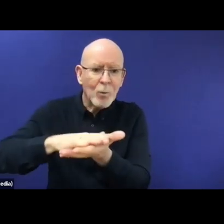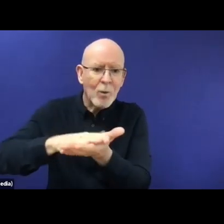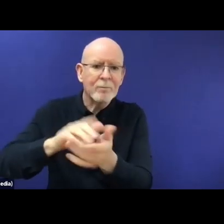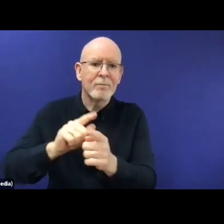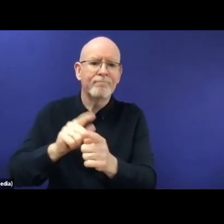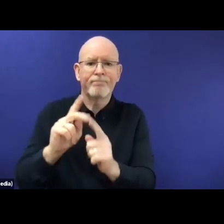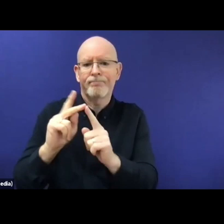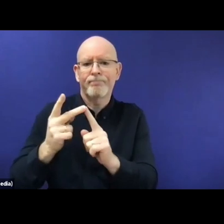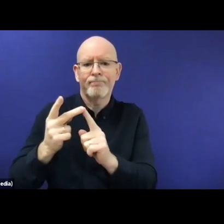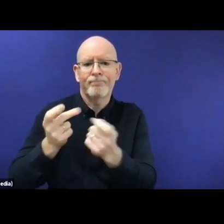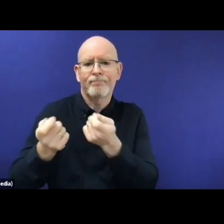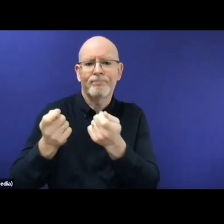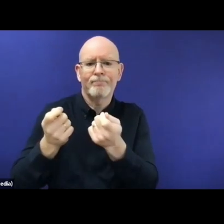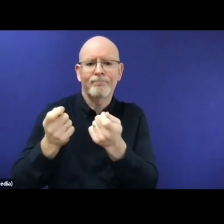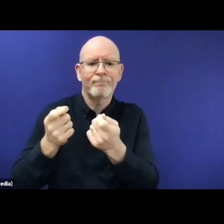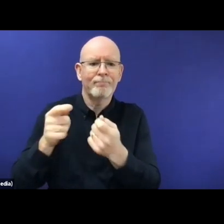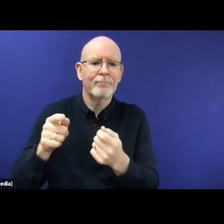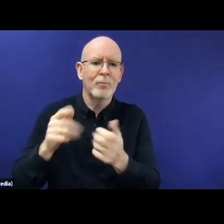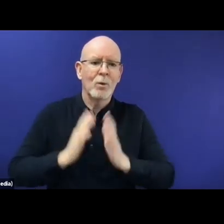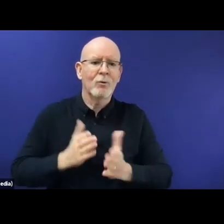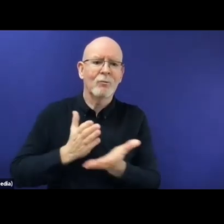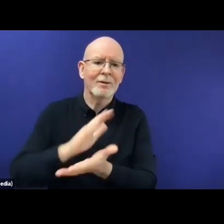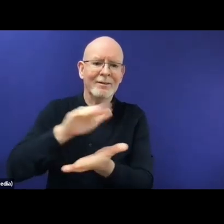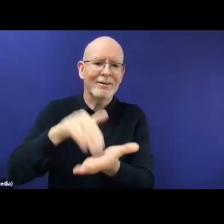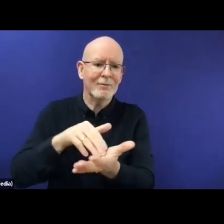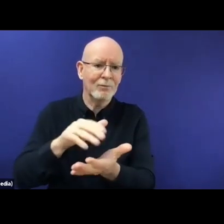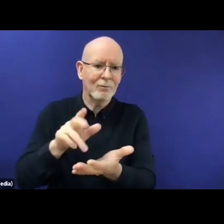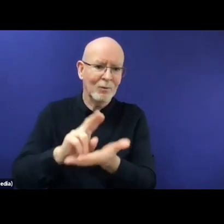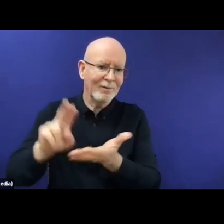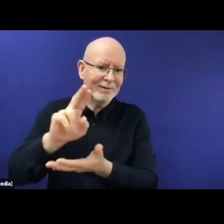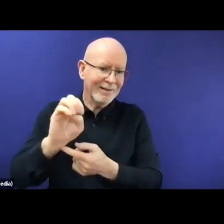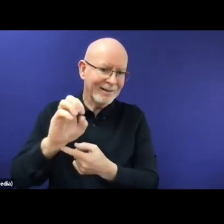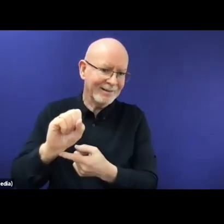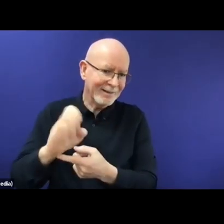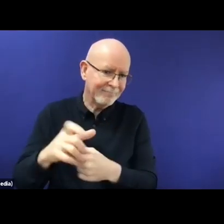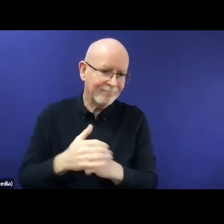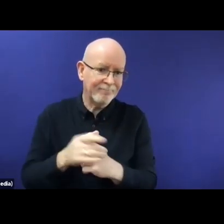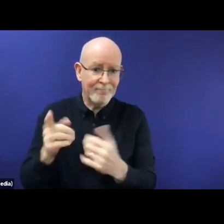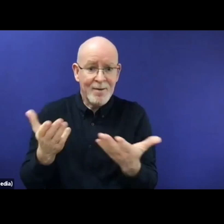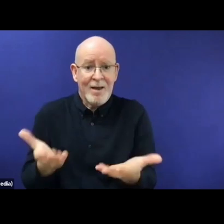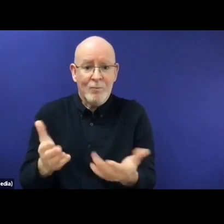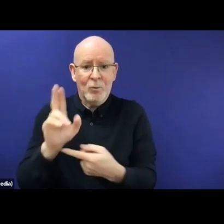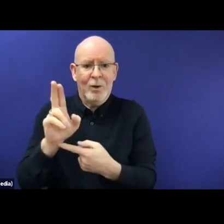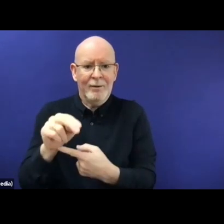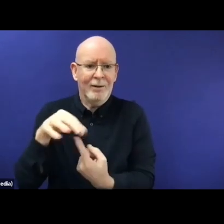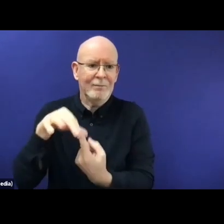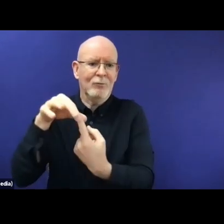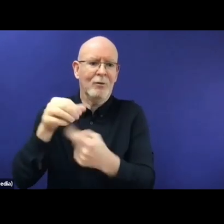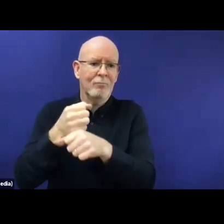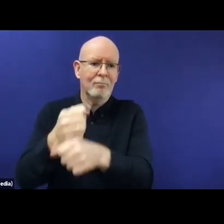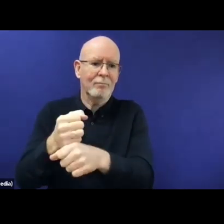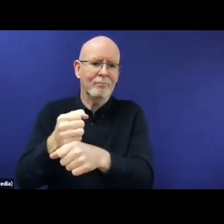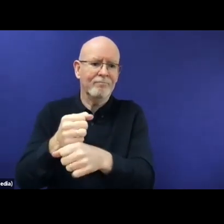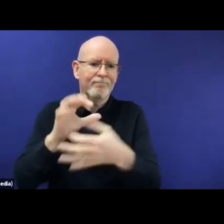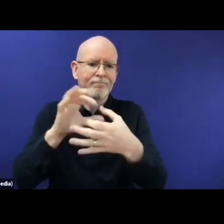humanitarian law and human rights law. She is also research officer for the Global Academic Interdisciplinary Network